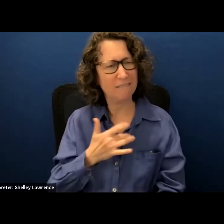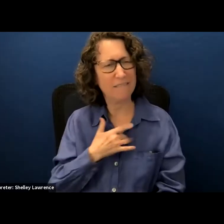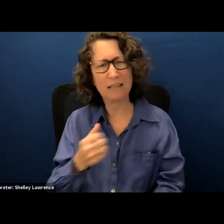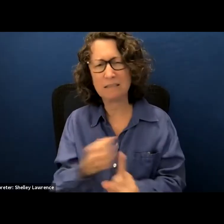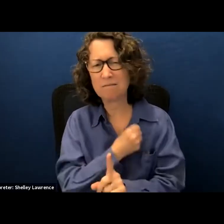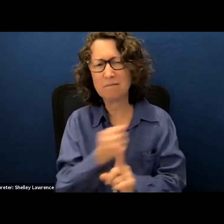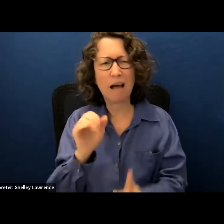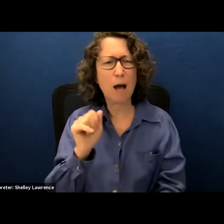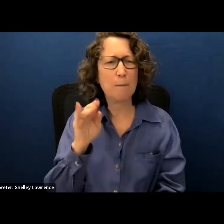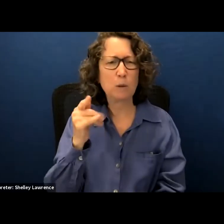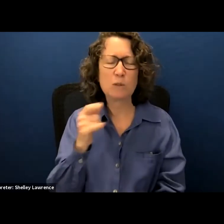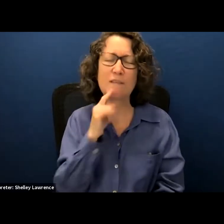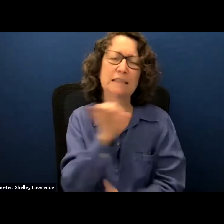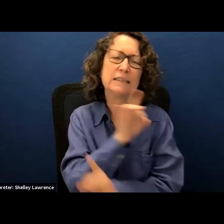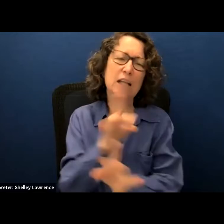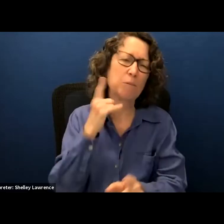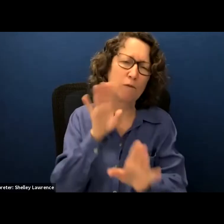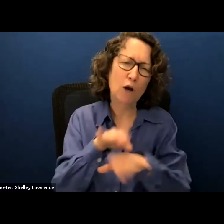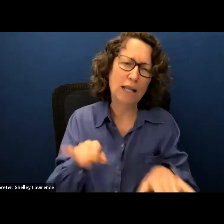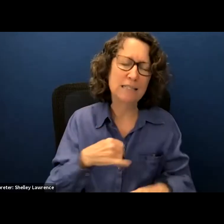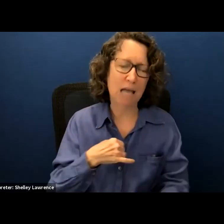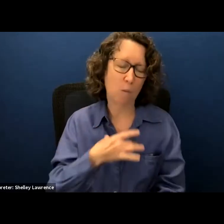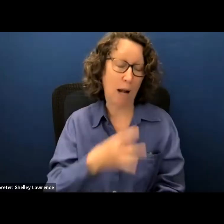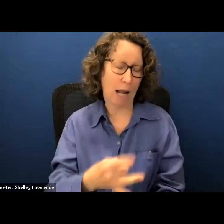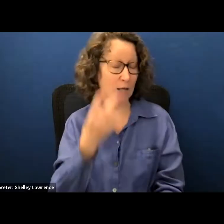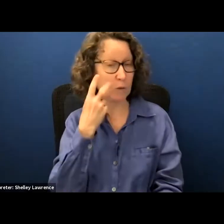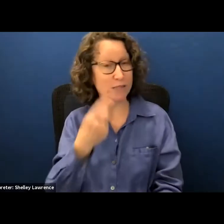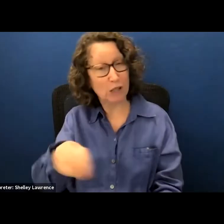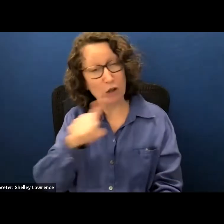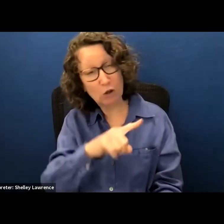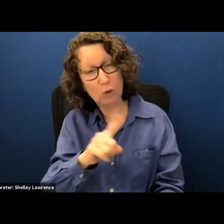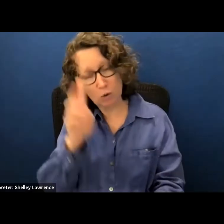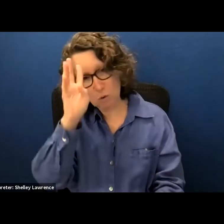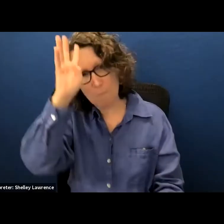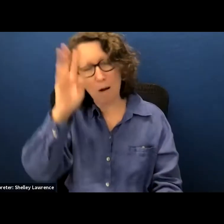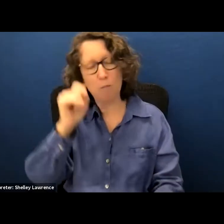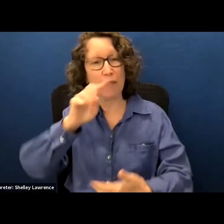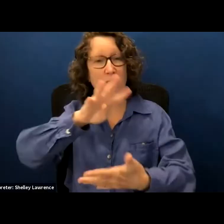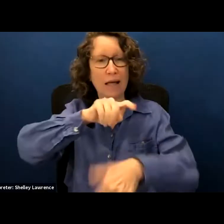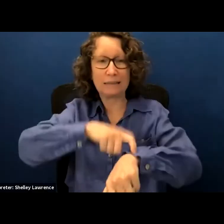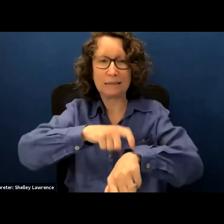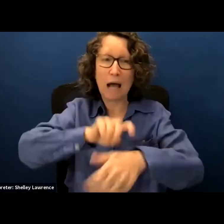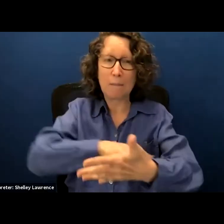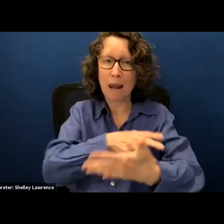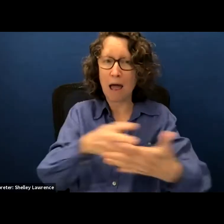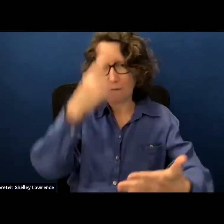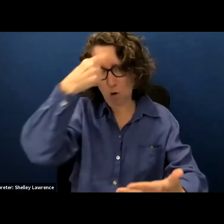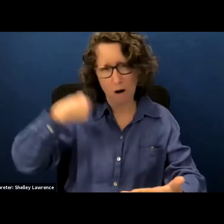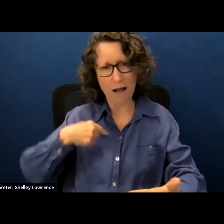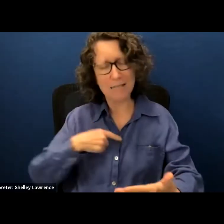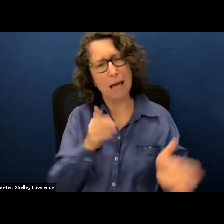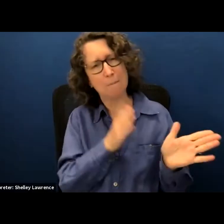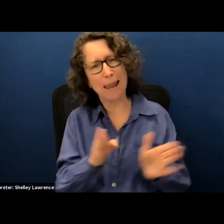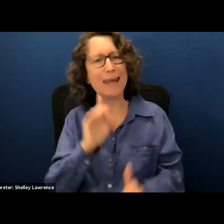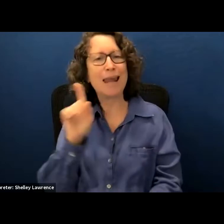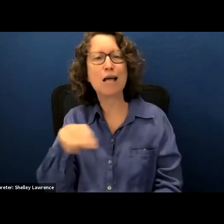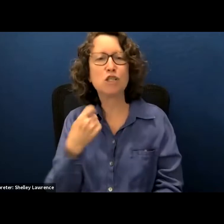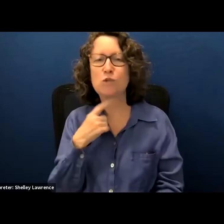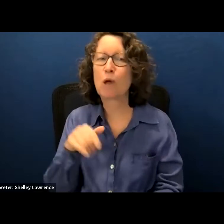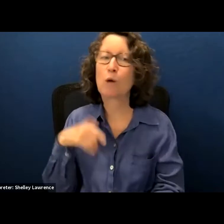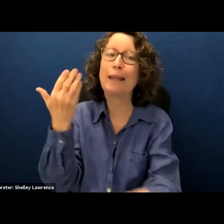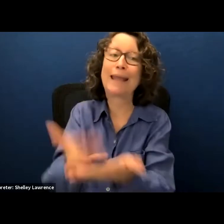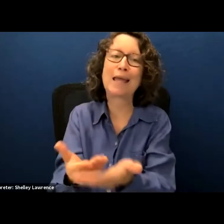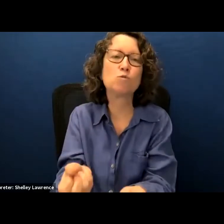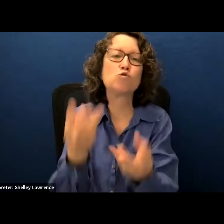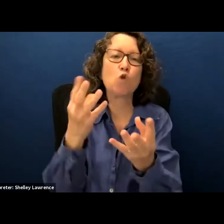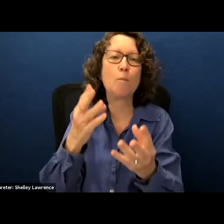really terrible for kids. So I'd like to see you at least come up with a timeline for all of us and a plan, not just when we get to so